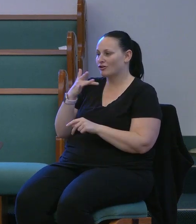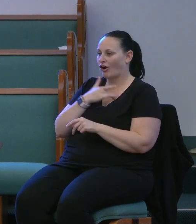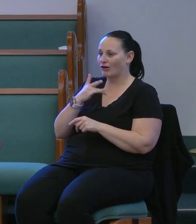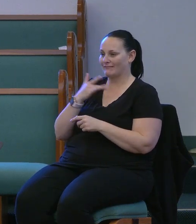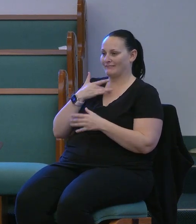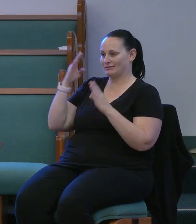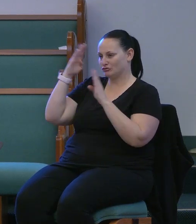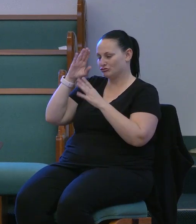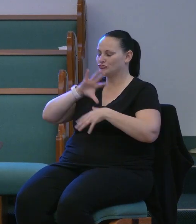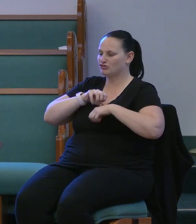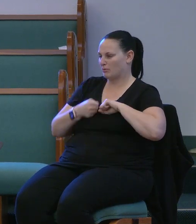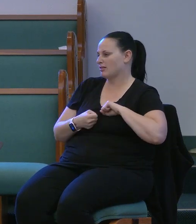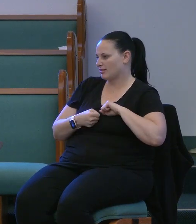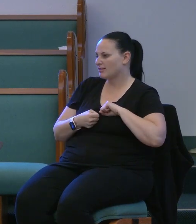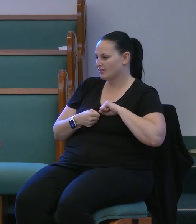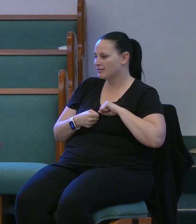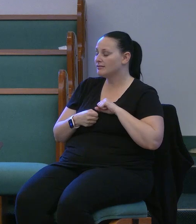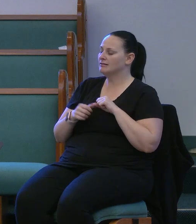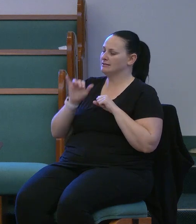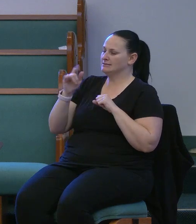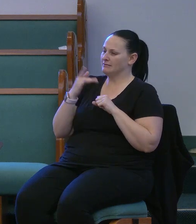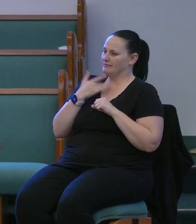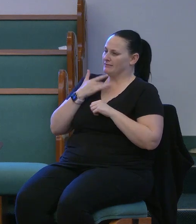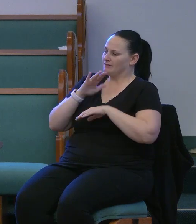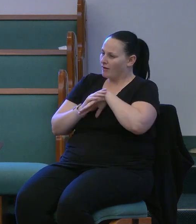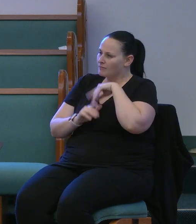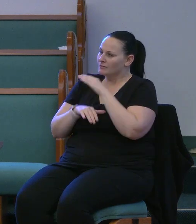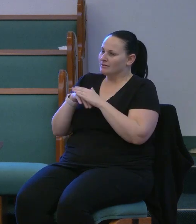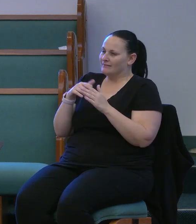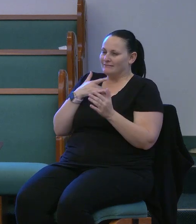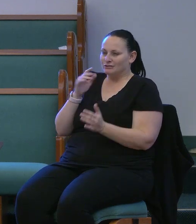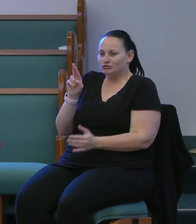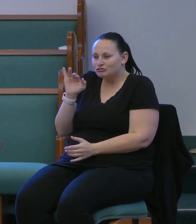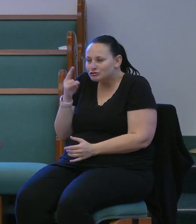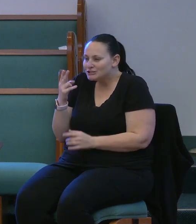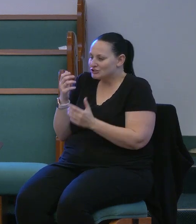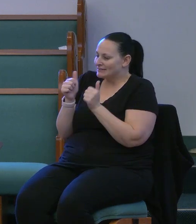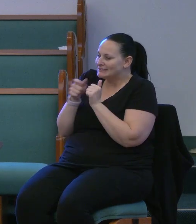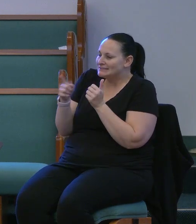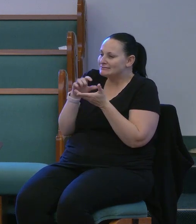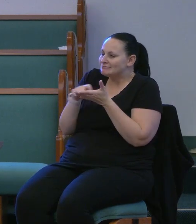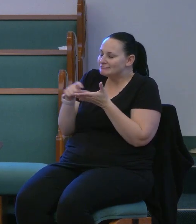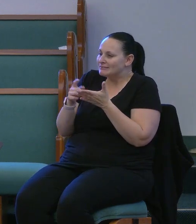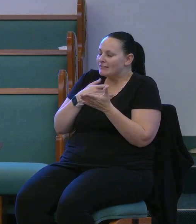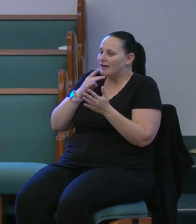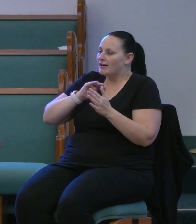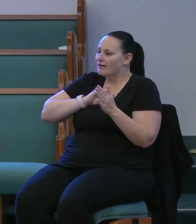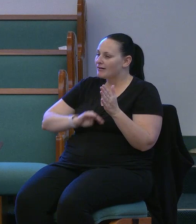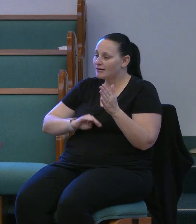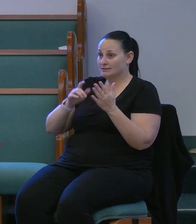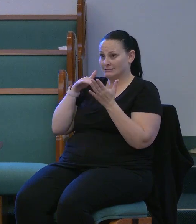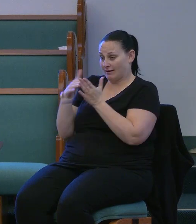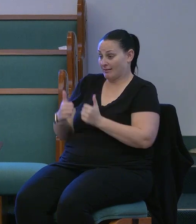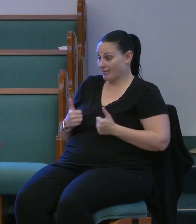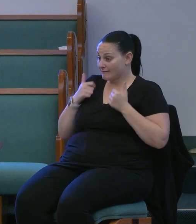troubled. There's something so comforting and rich in this passage. Studying the life